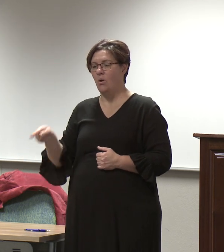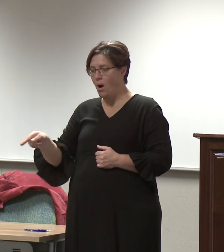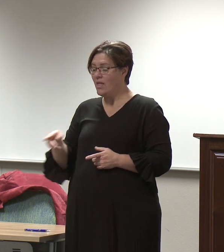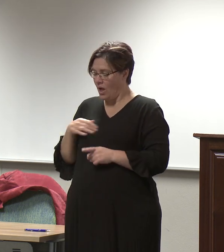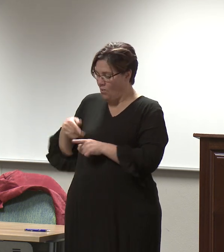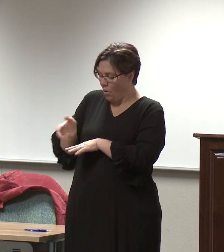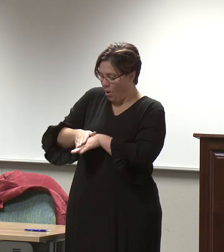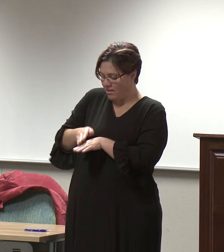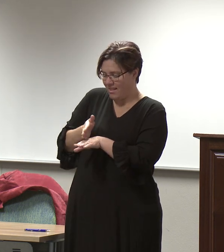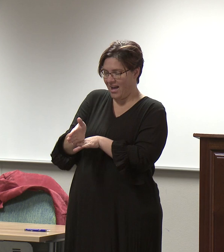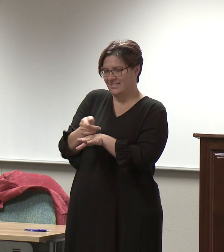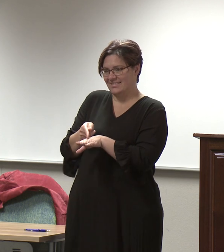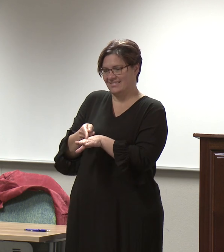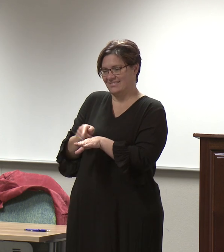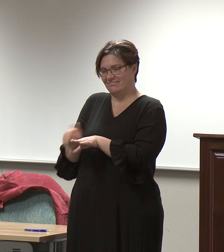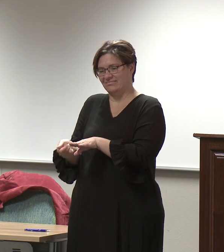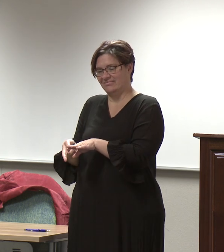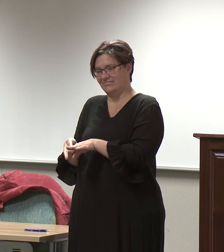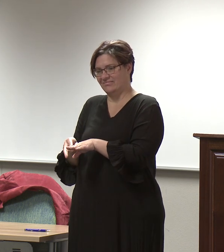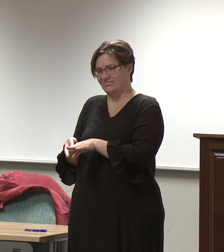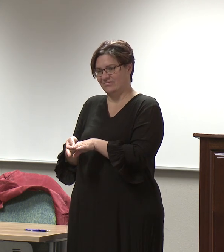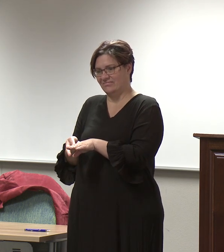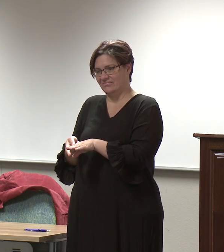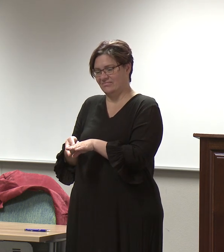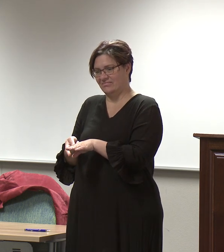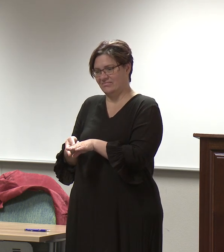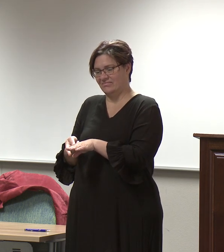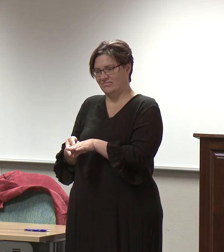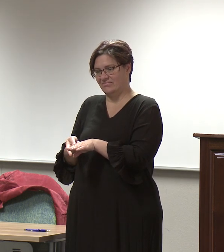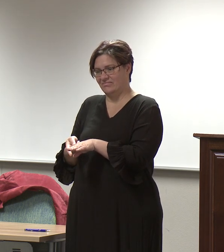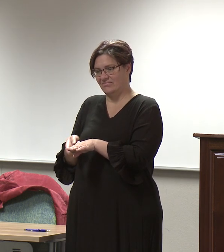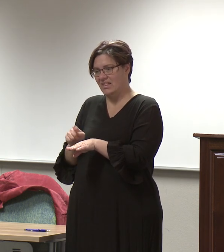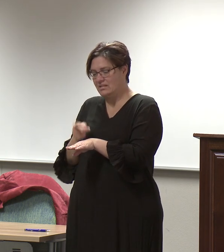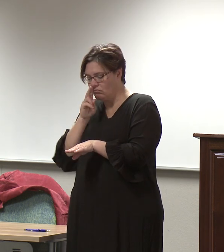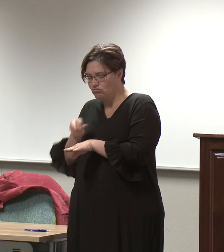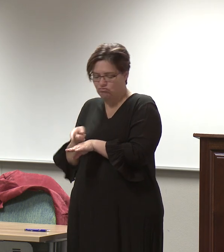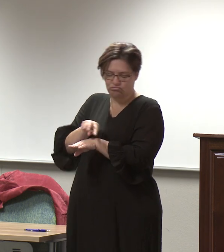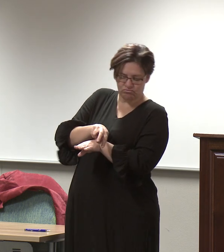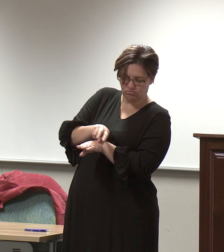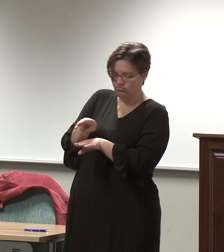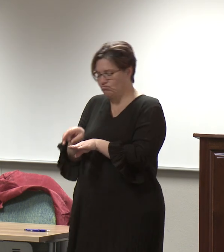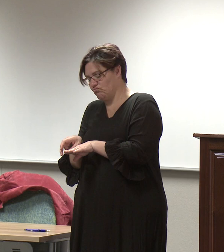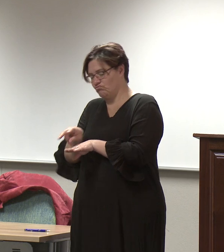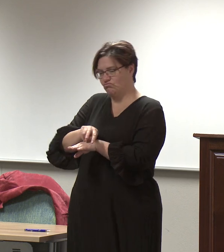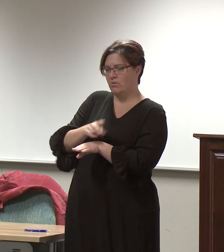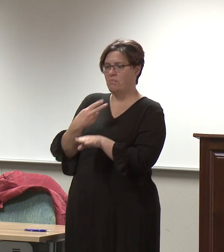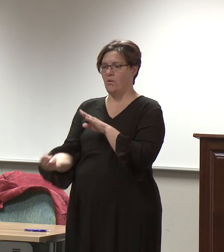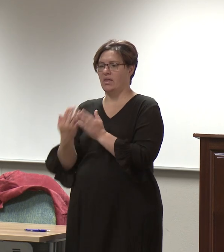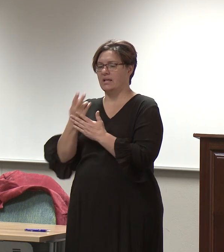line. So they walk in such a way that they see both sides.